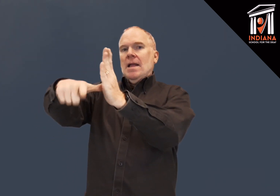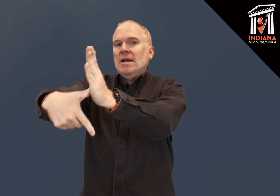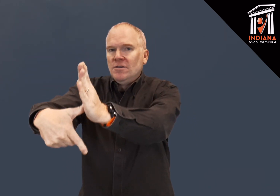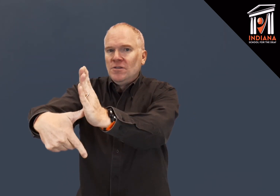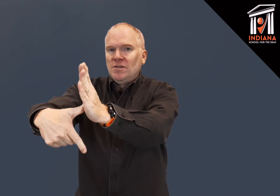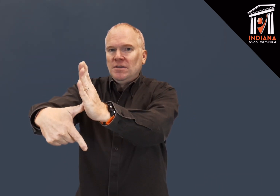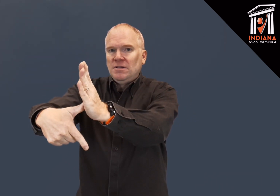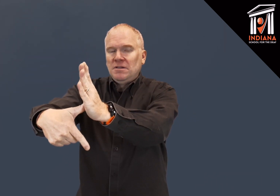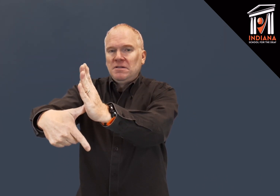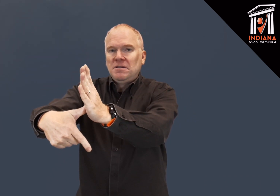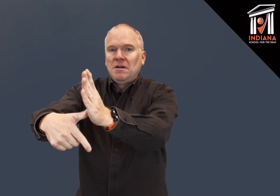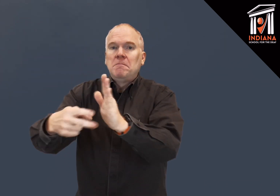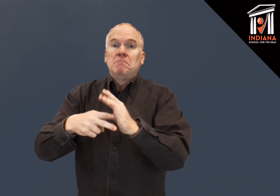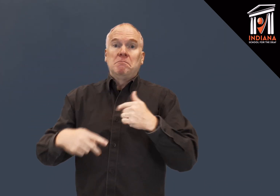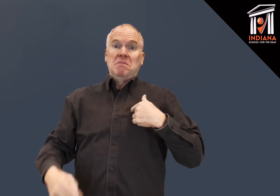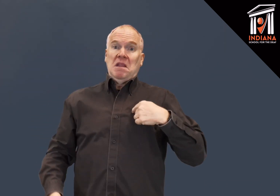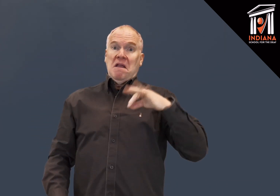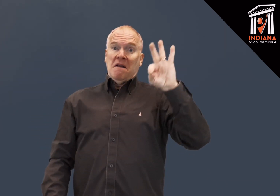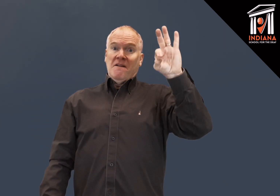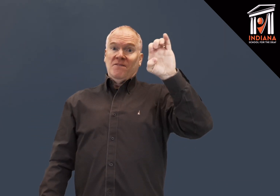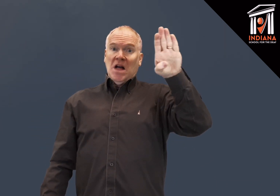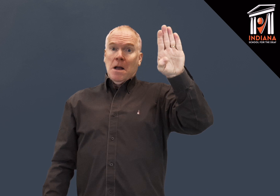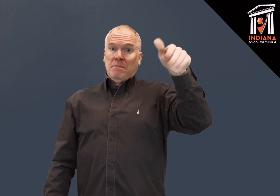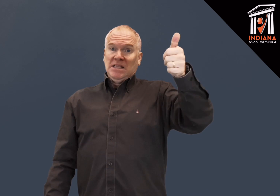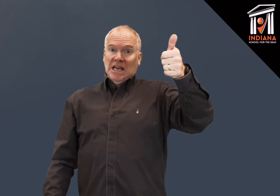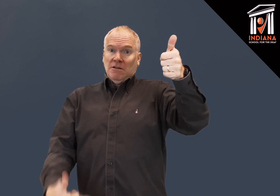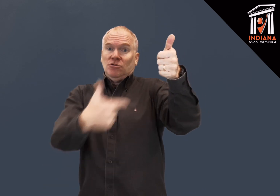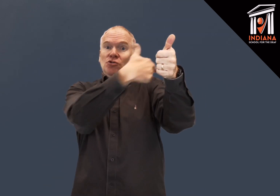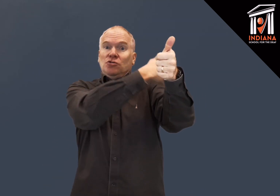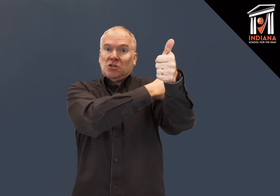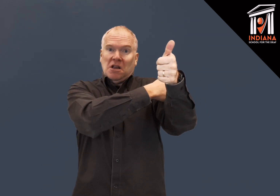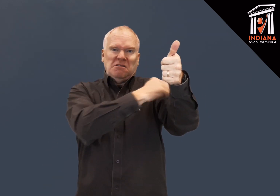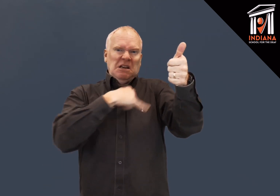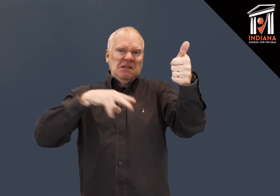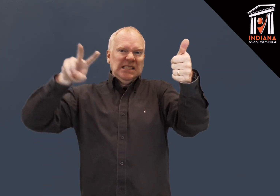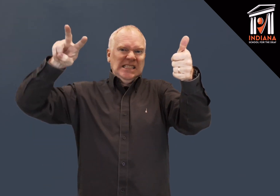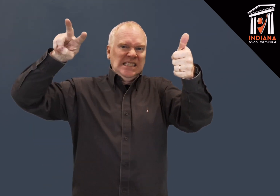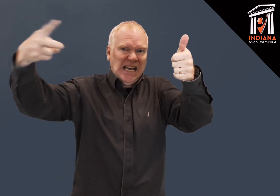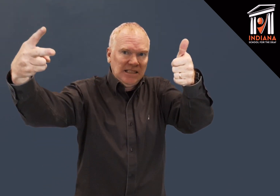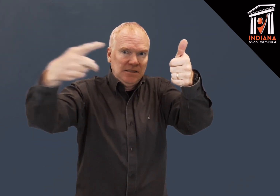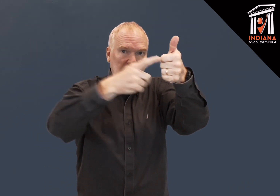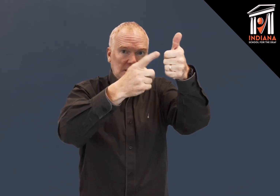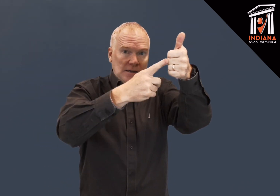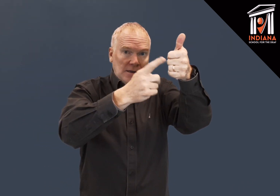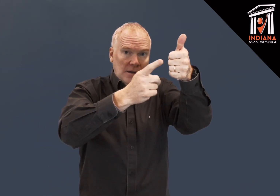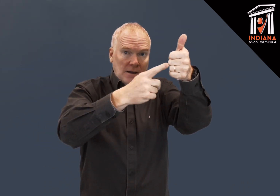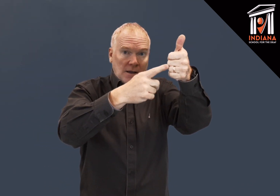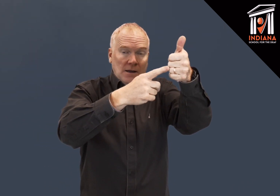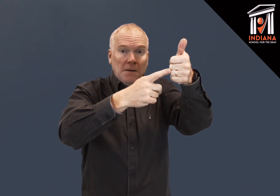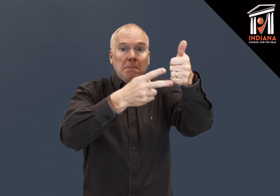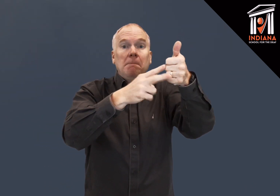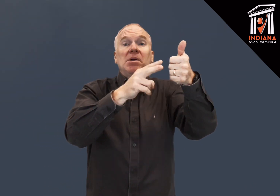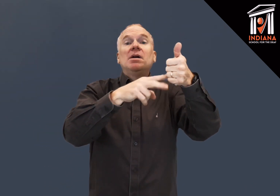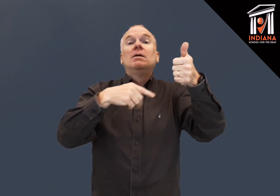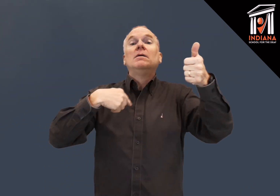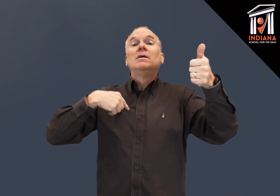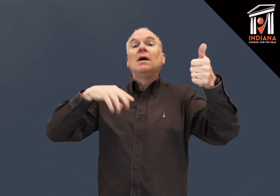time period is up, does that mean that you are free and clear? No, it doesn't. There's another 2-week window after that